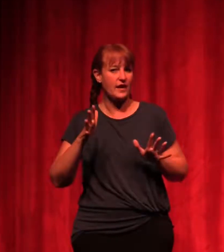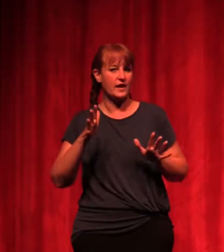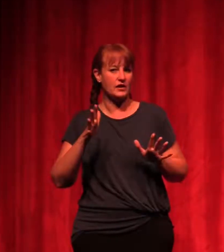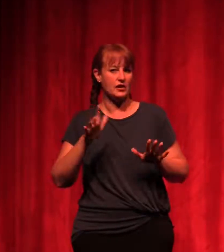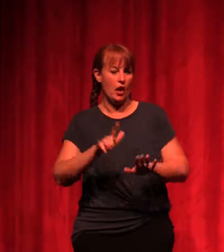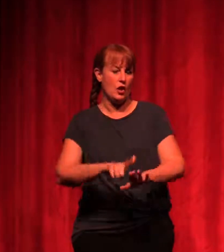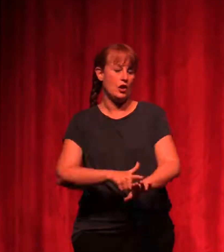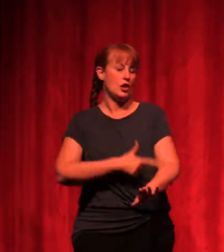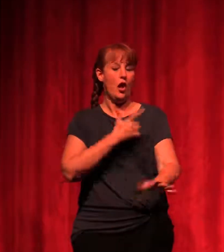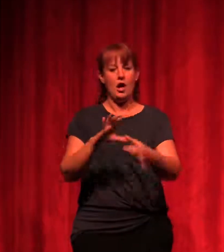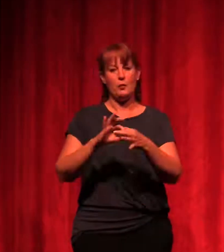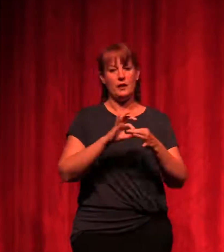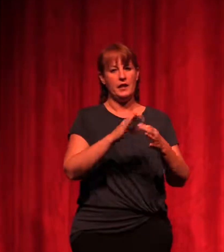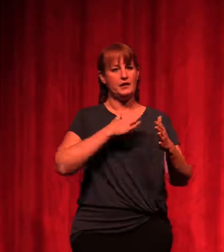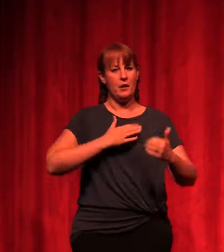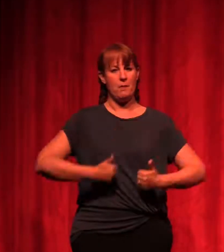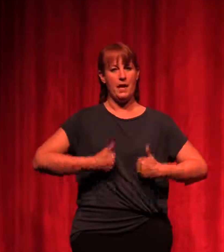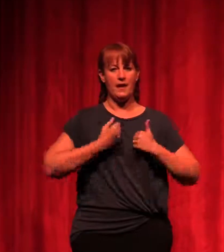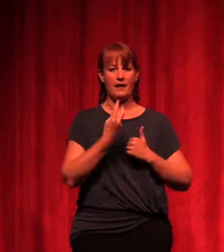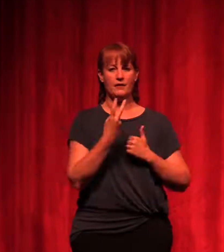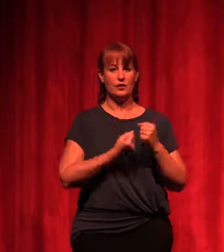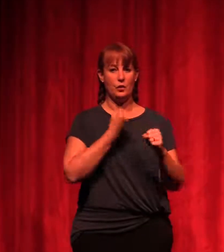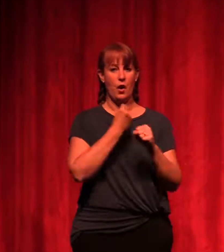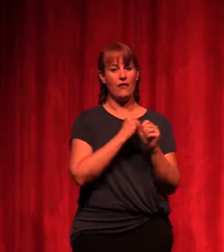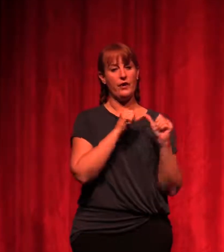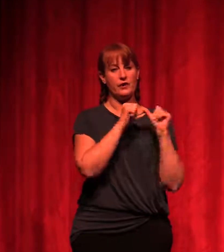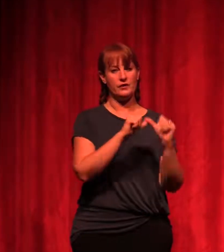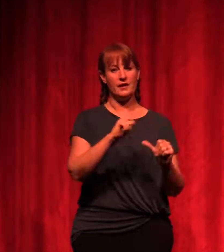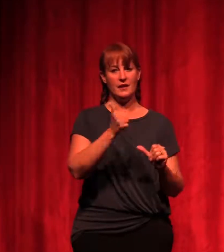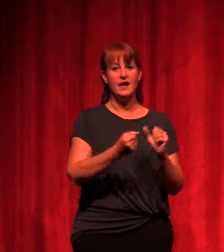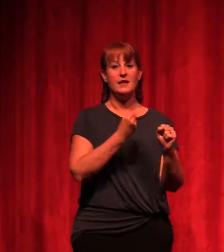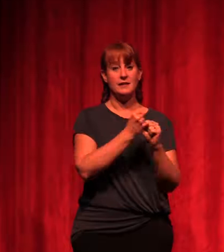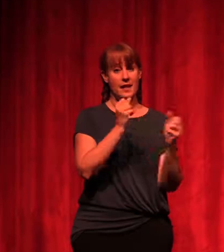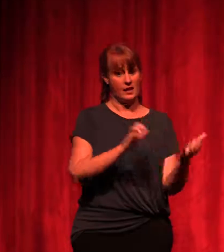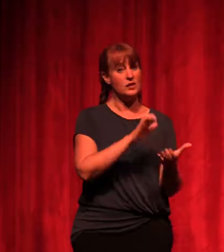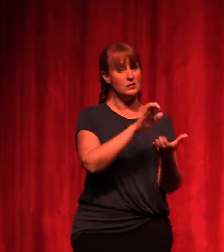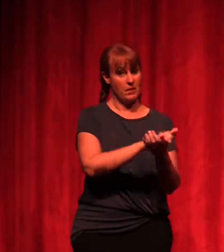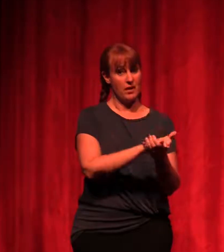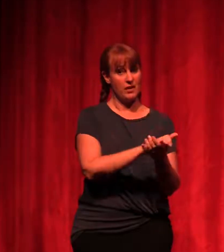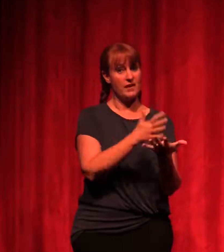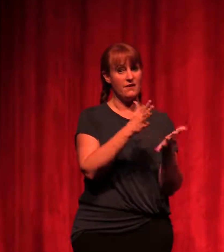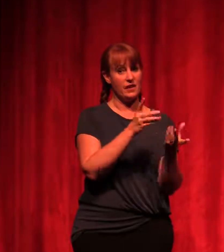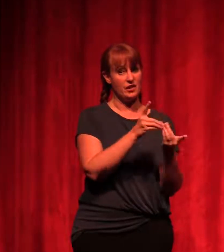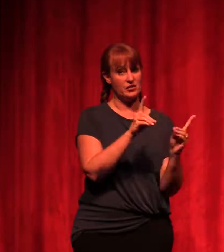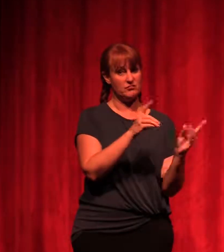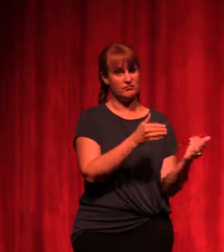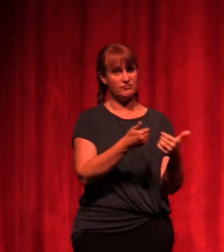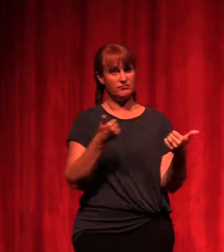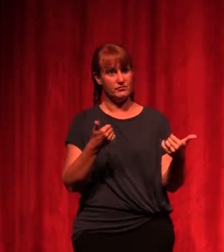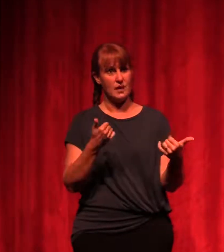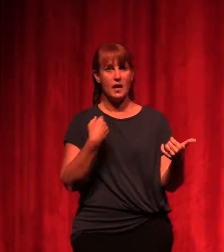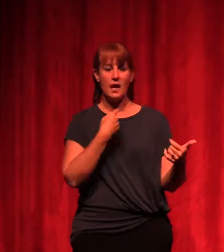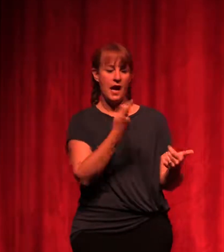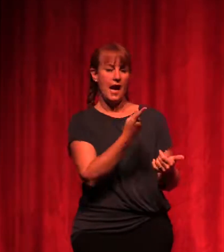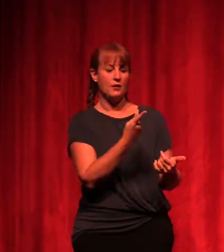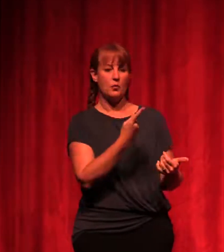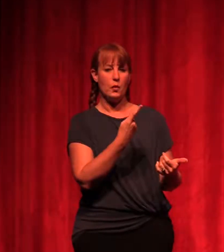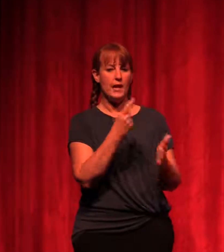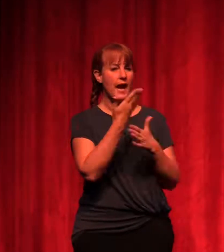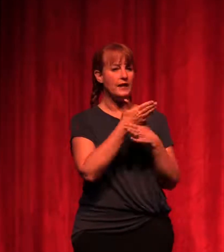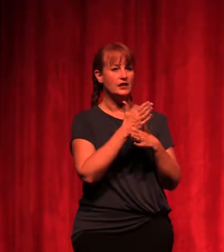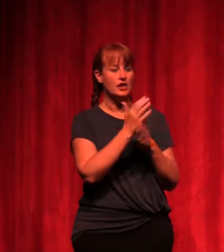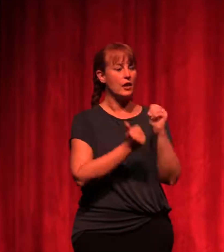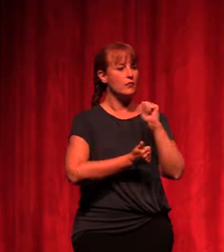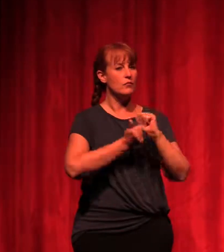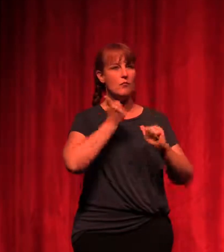the longest relationship of my life. It was 12 years long, 10 years married. And we had shared more deeply than I'd ever shared